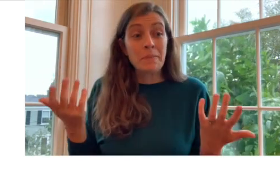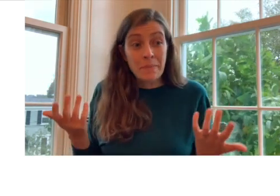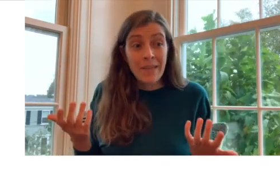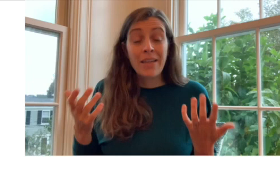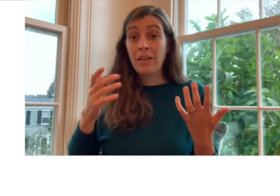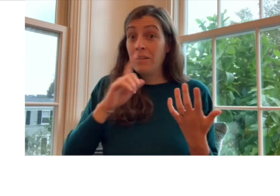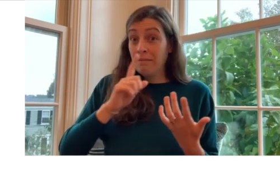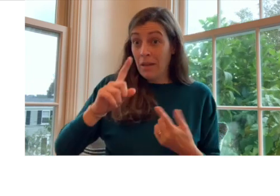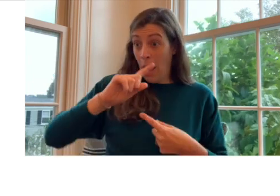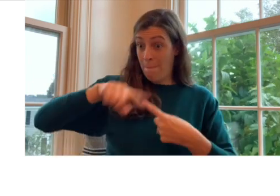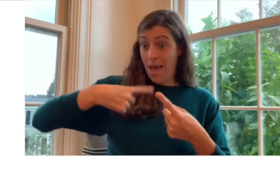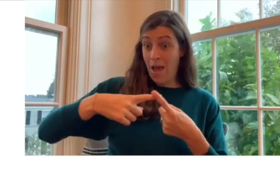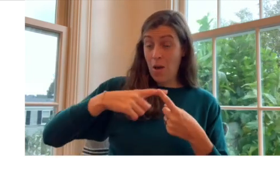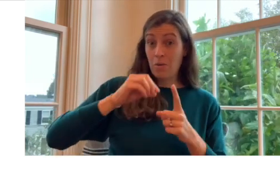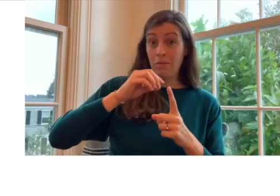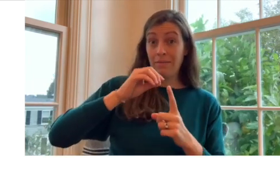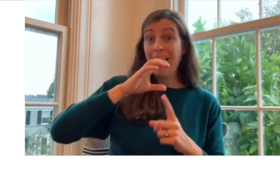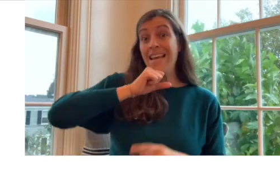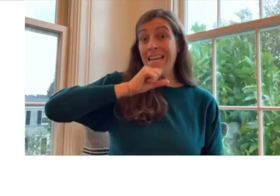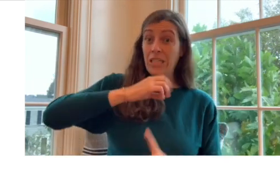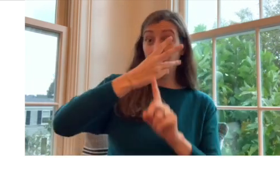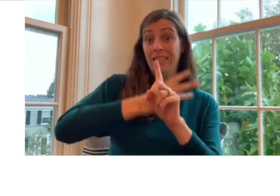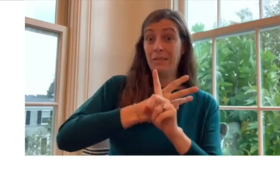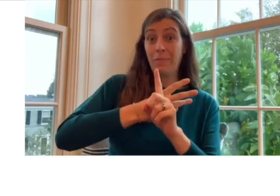for ensuring age-expected vocabulary acquisition.